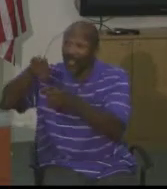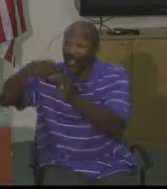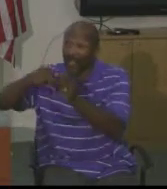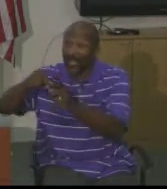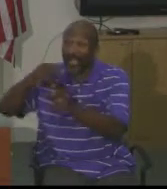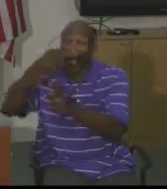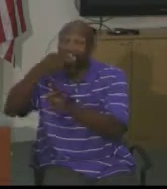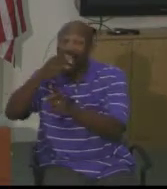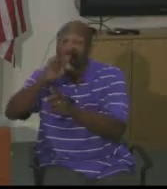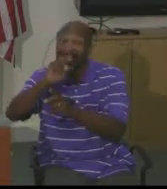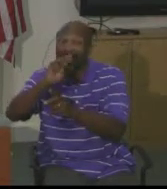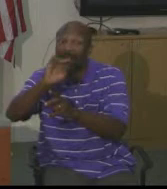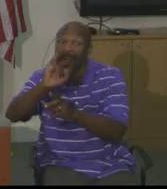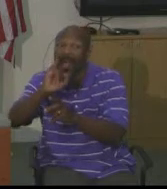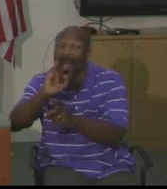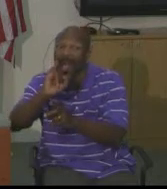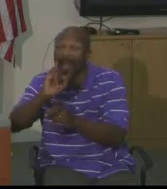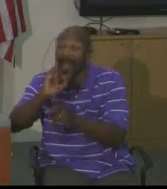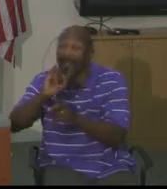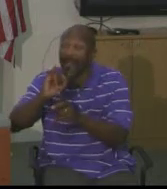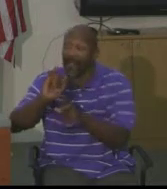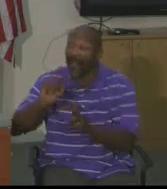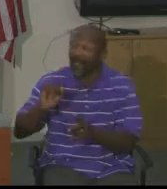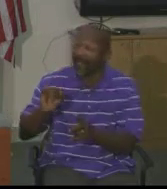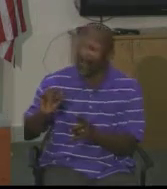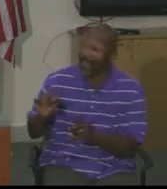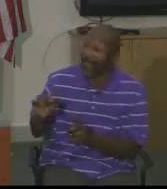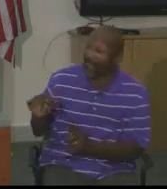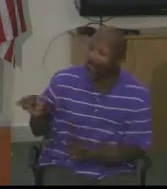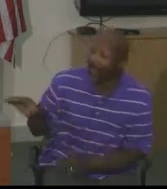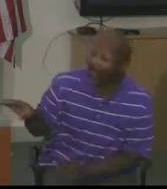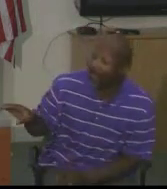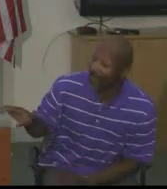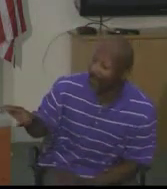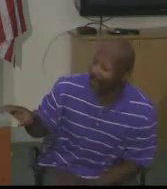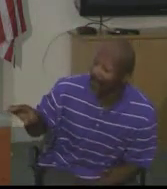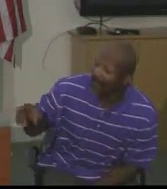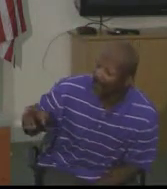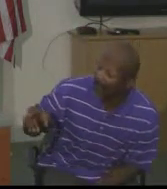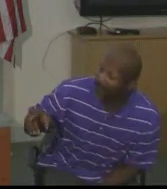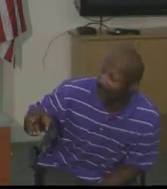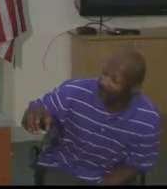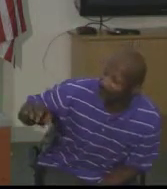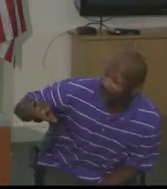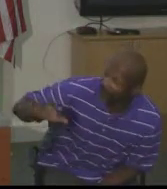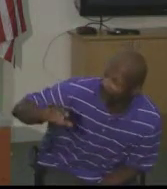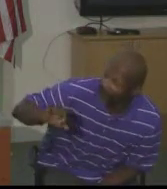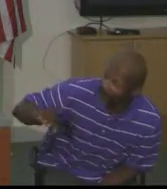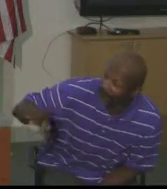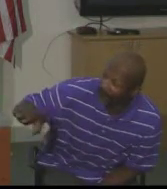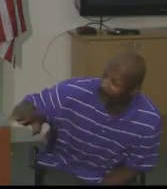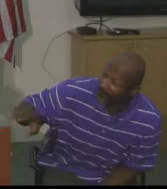into HDMI, which is, will come up later,